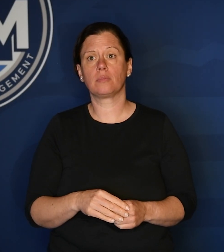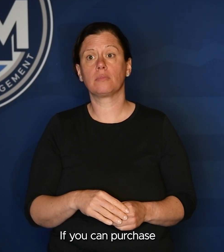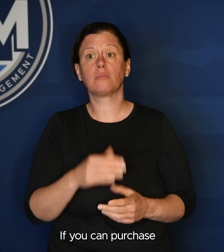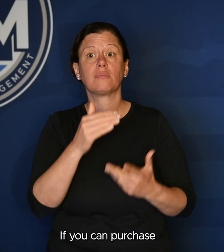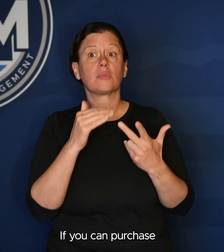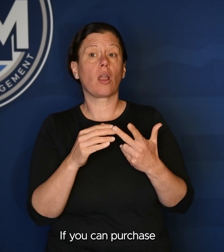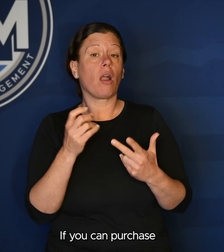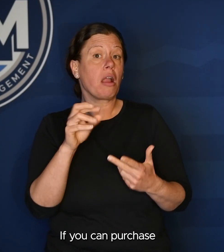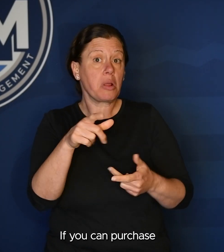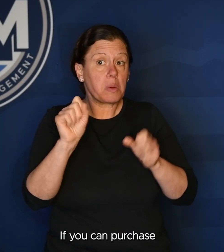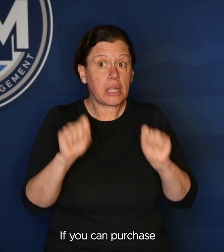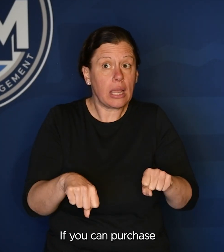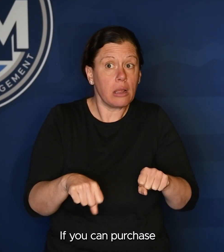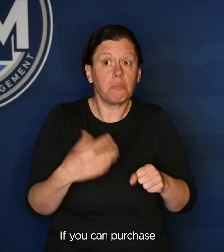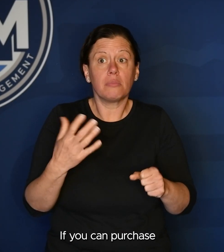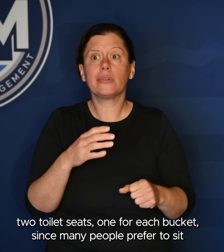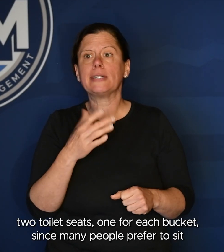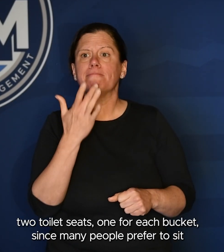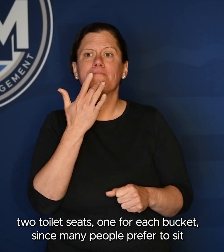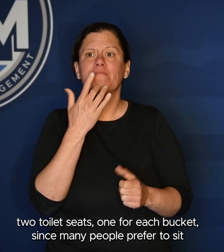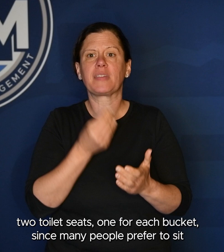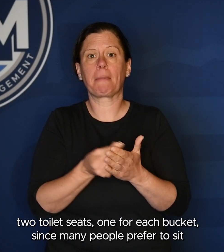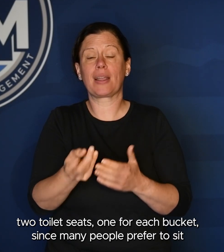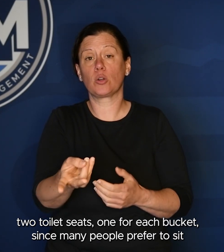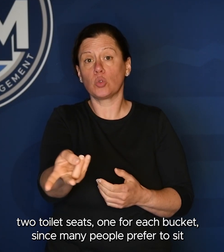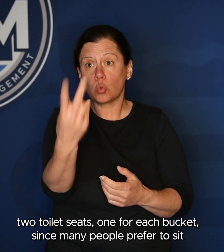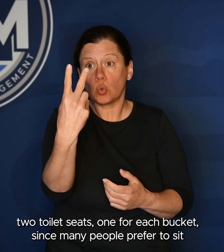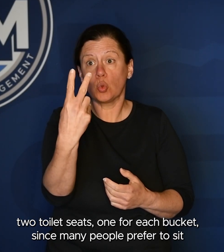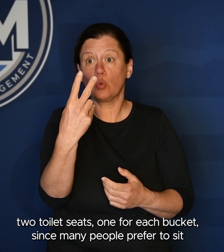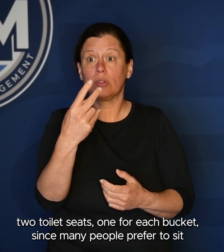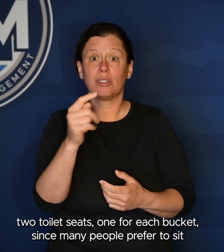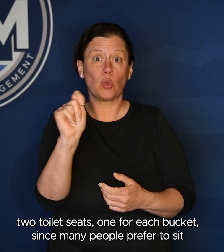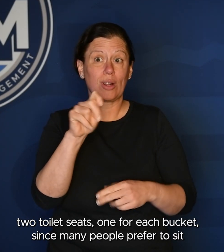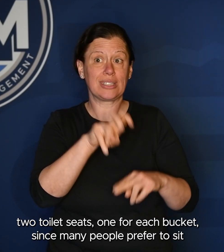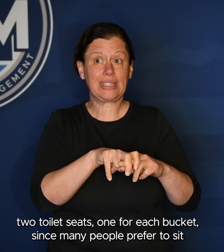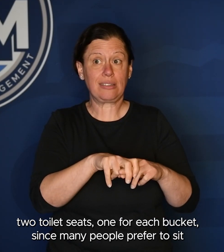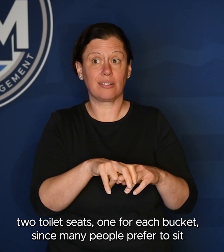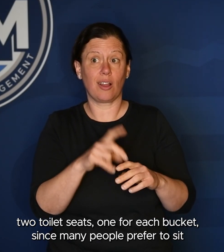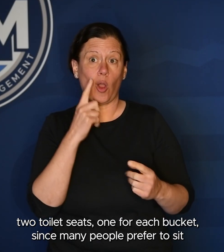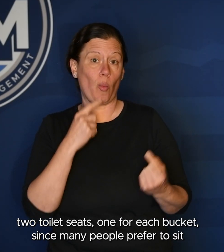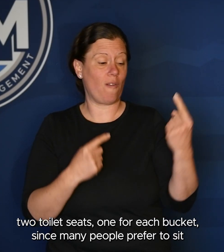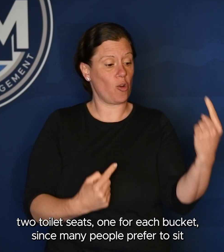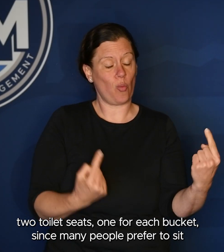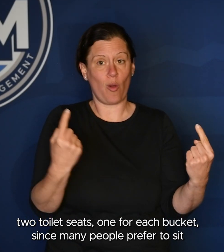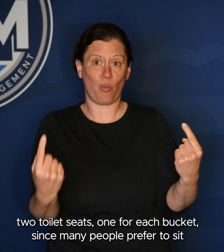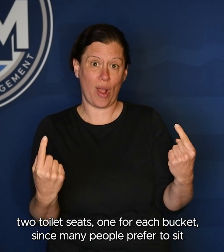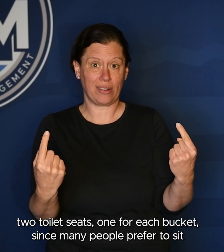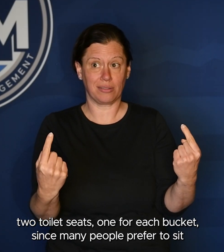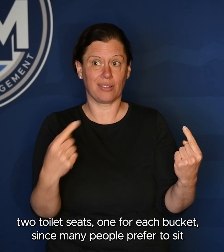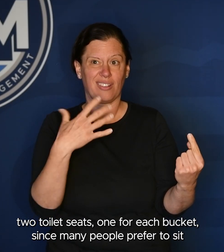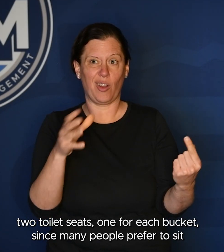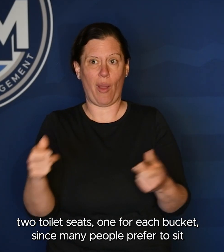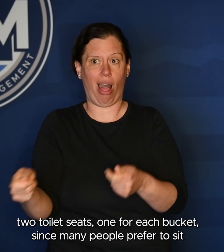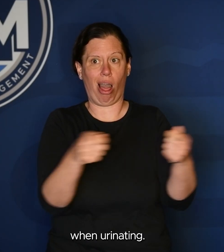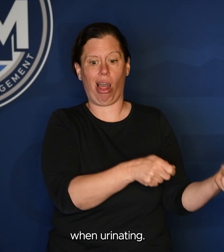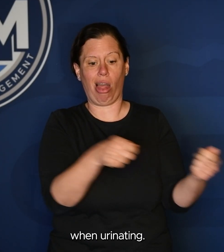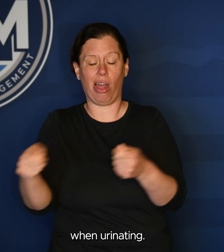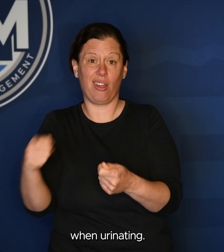If you can, purchase 2 toilet seats, one for each bucket, since many people prefer to sit when urinating.